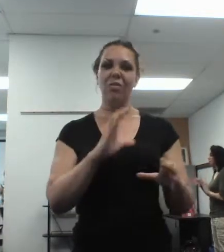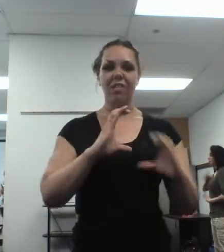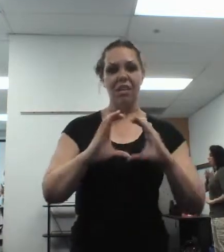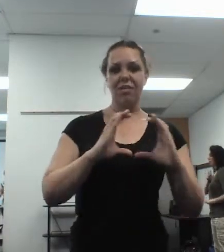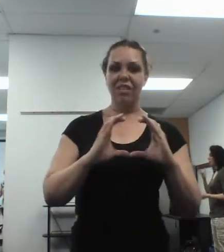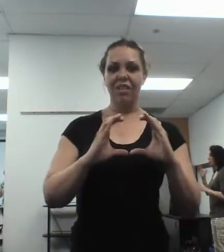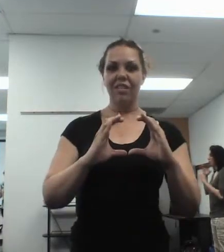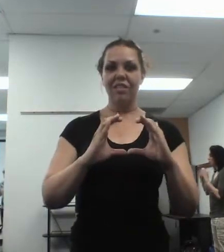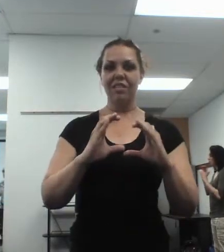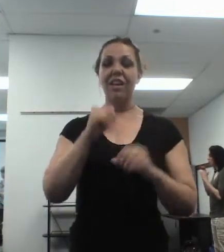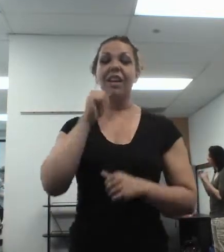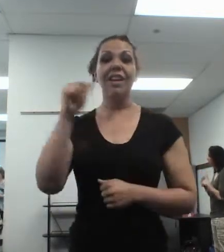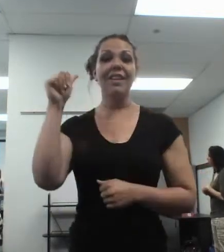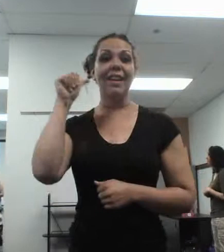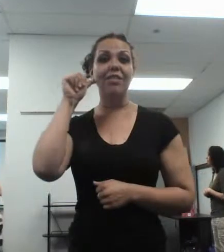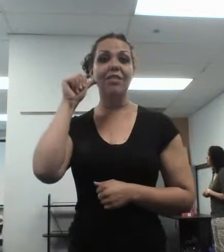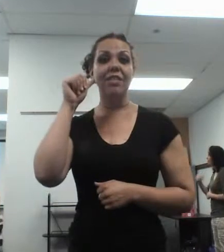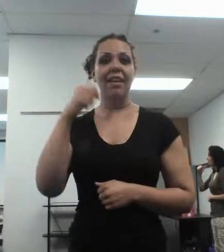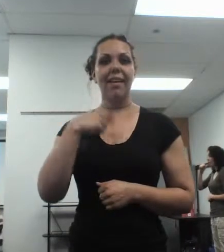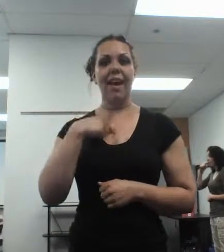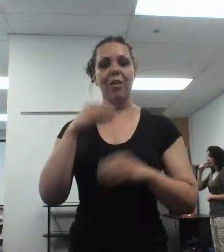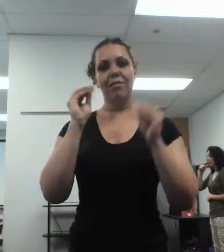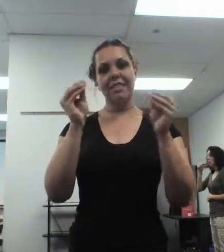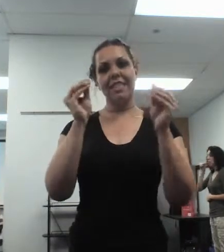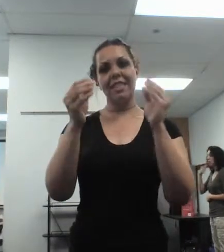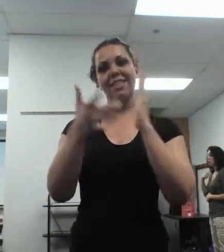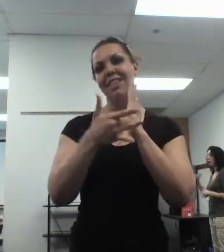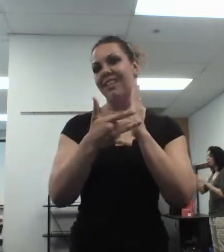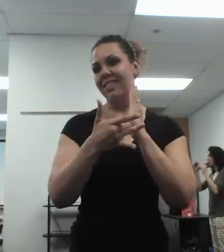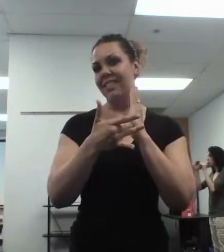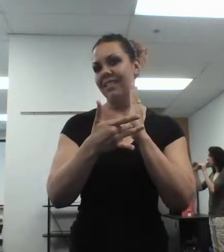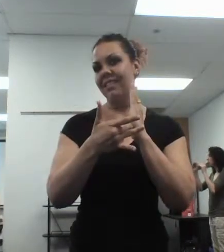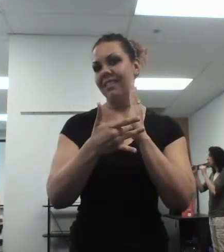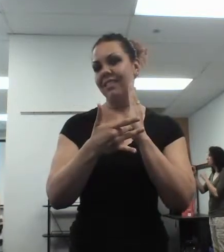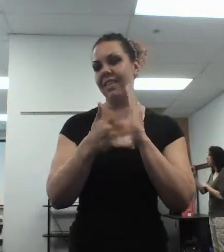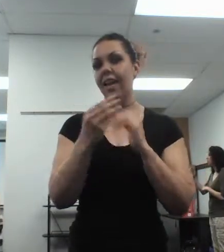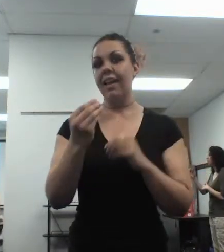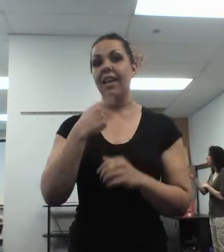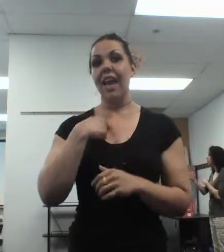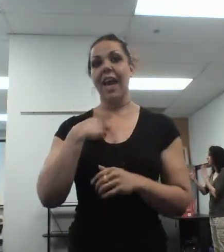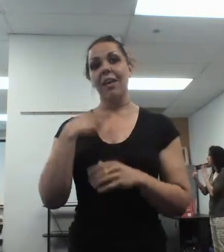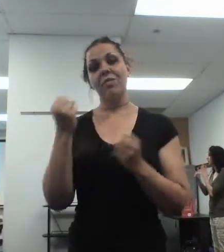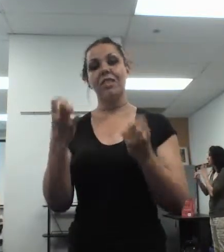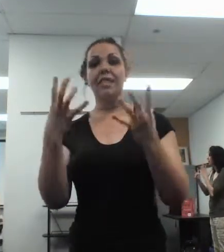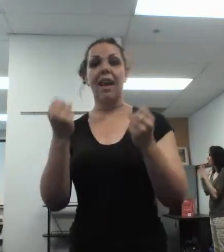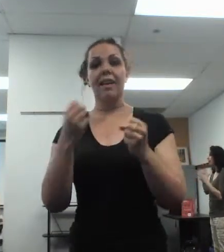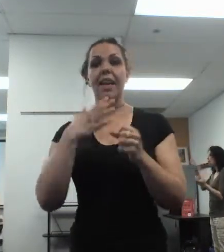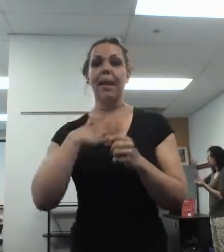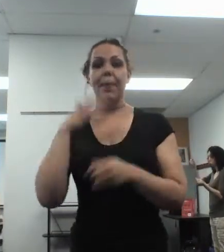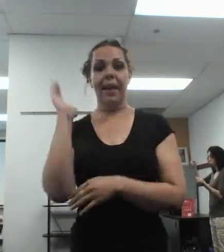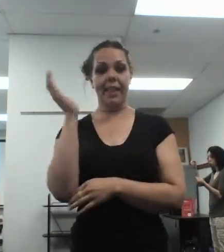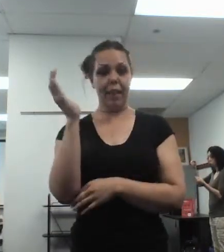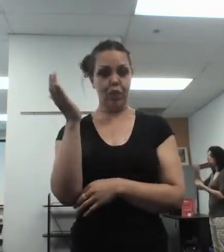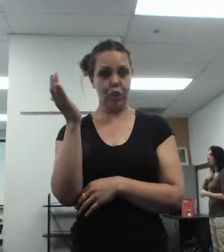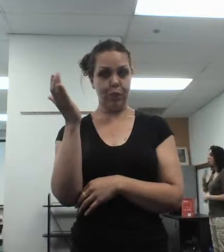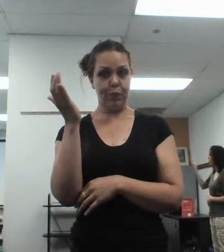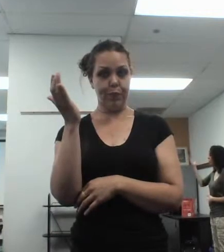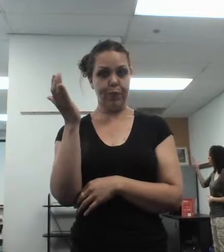Yesterday, I was teaching technique, and I was signing my lecture to them, and I signed